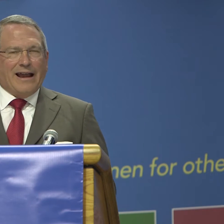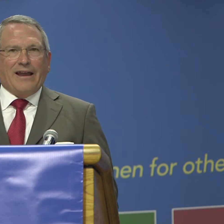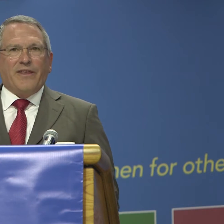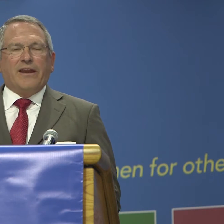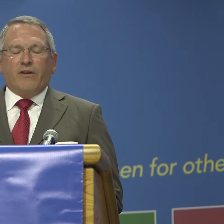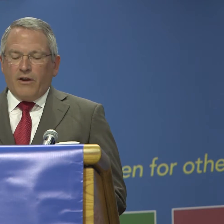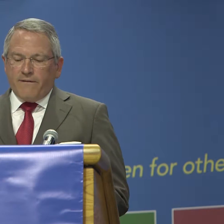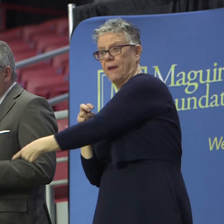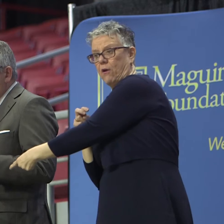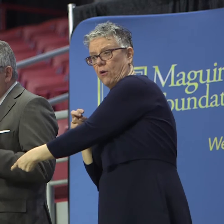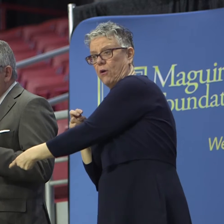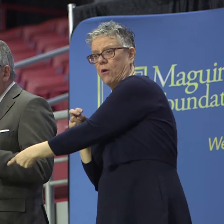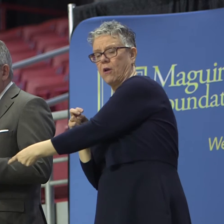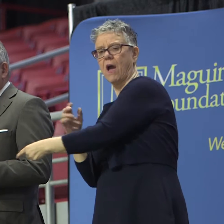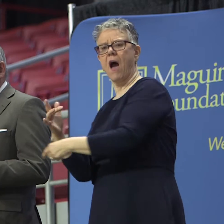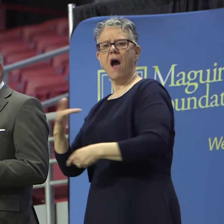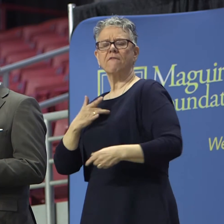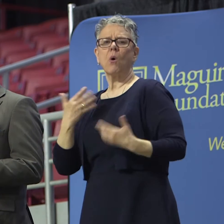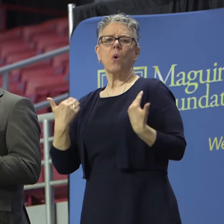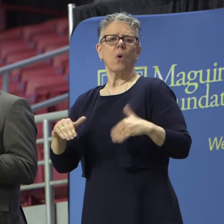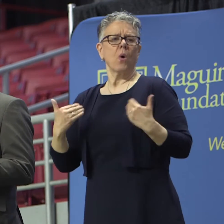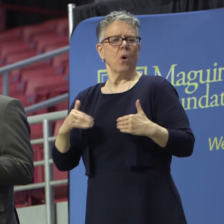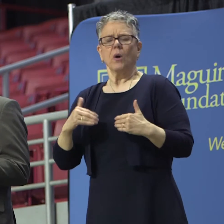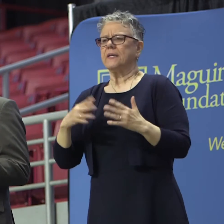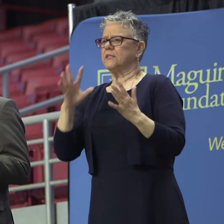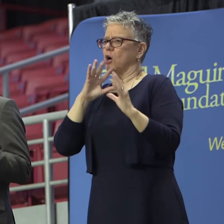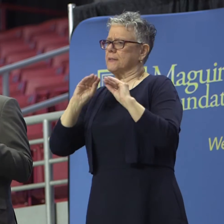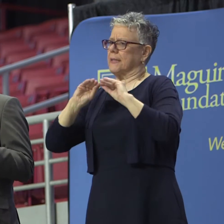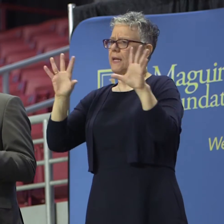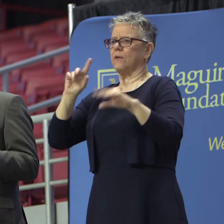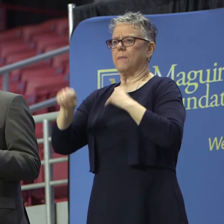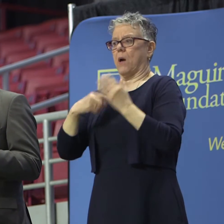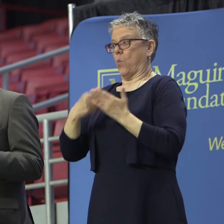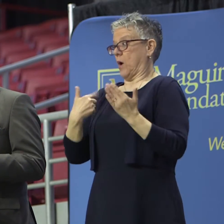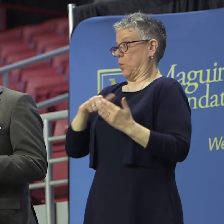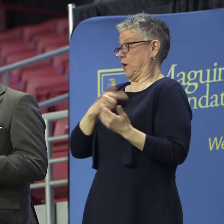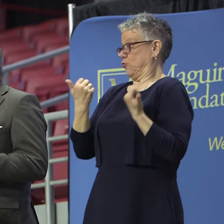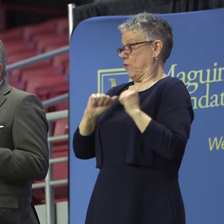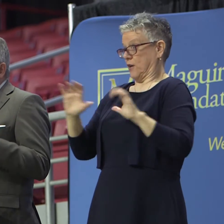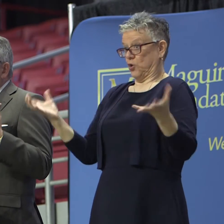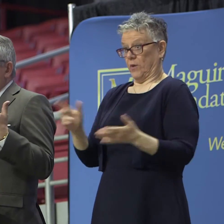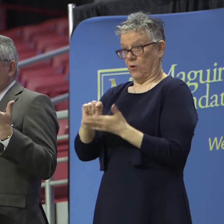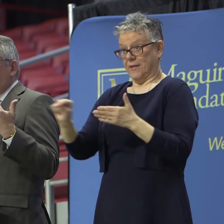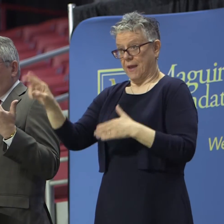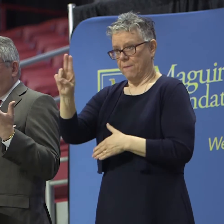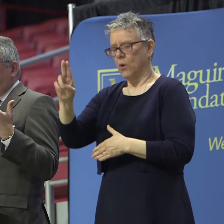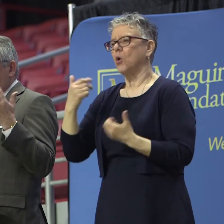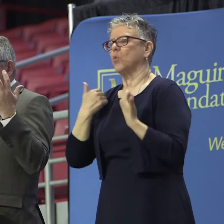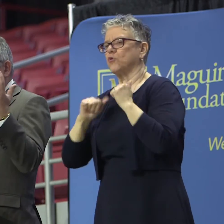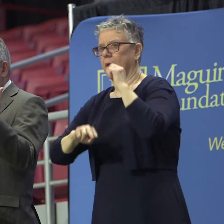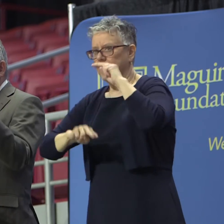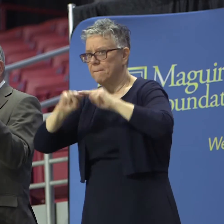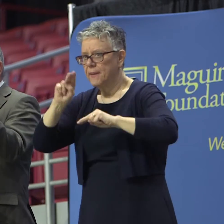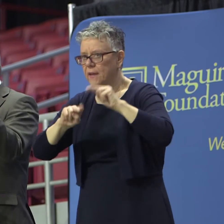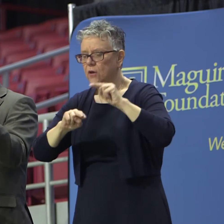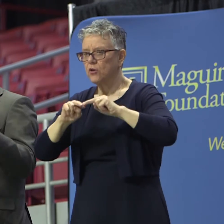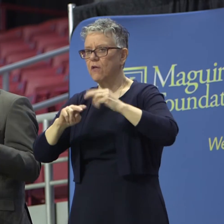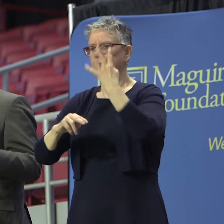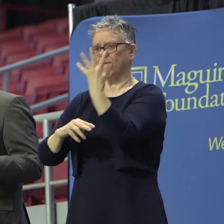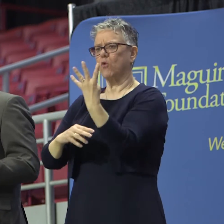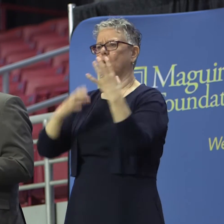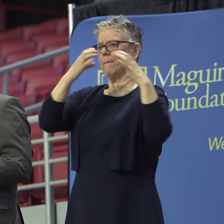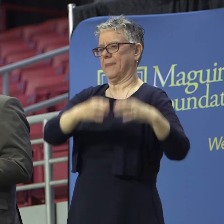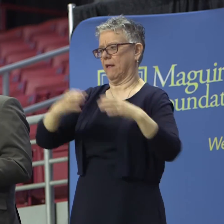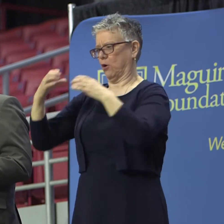here, and I think it very much speaks to what we're trying to do here at Temple. We're trying to build the 4